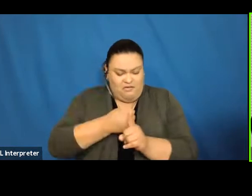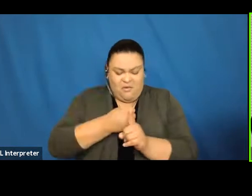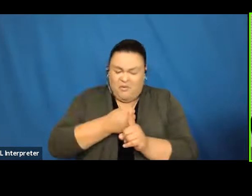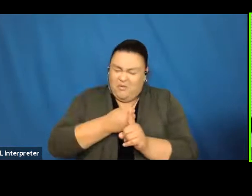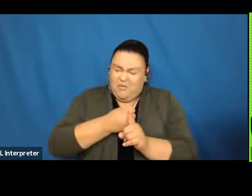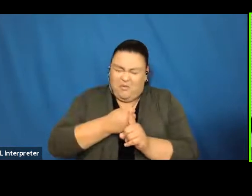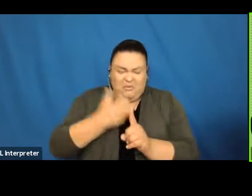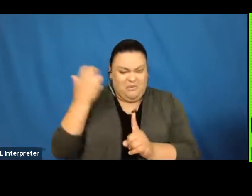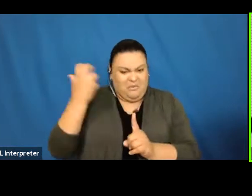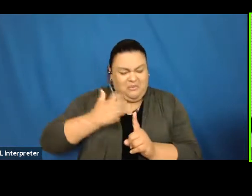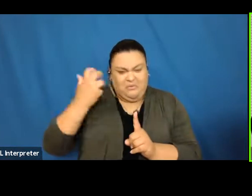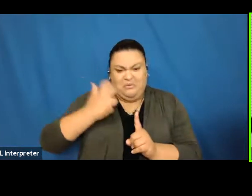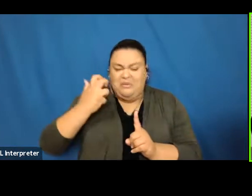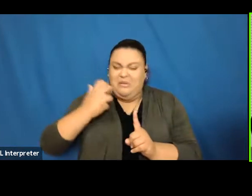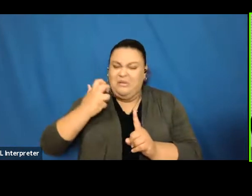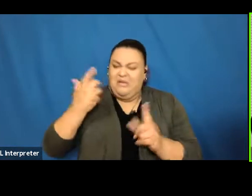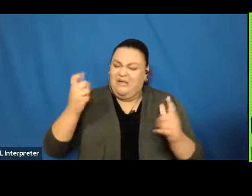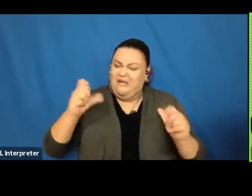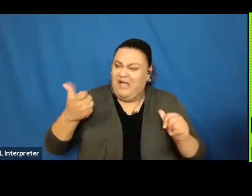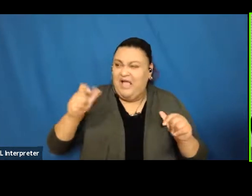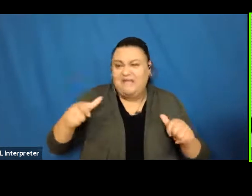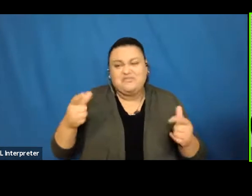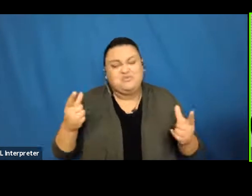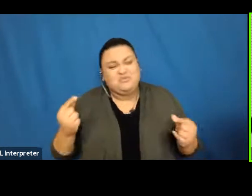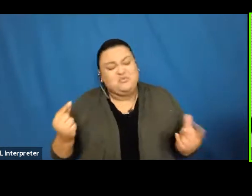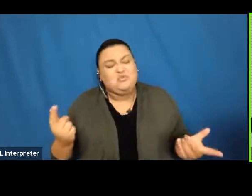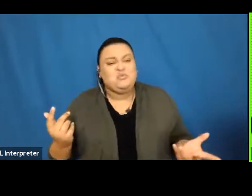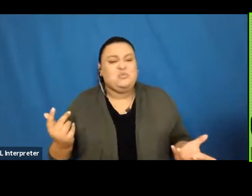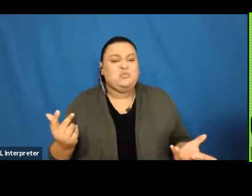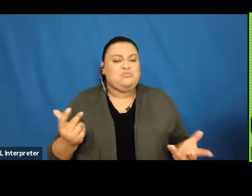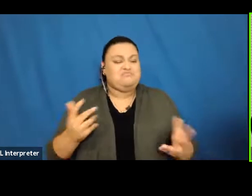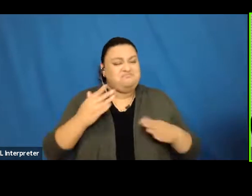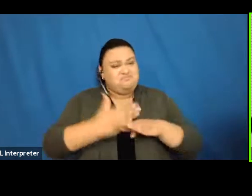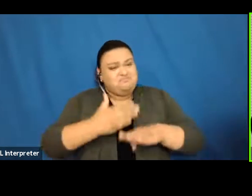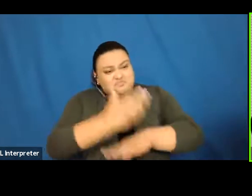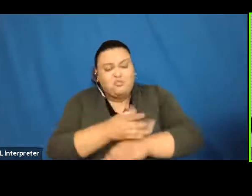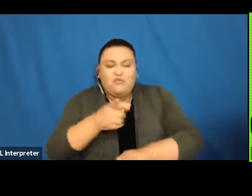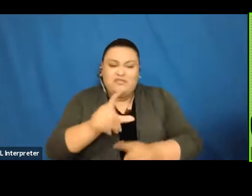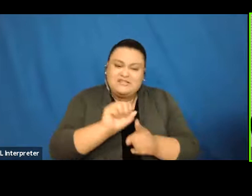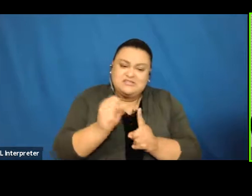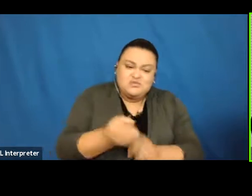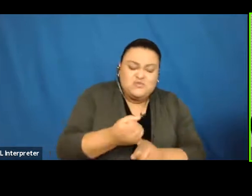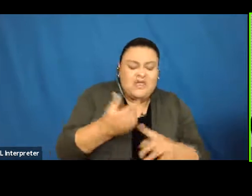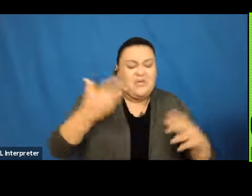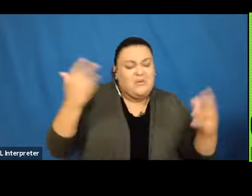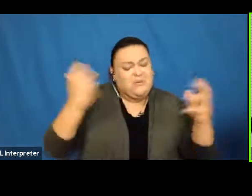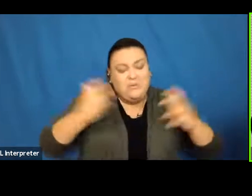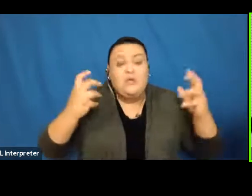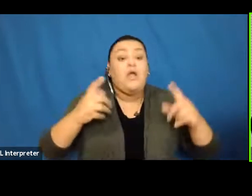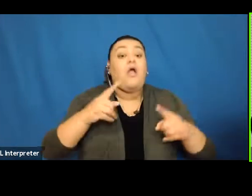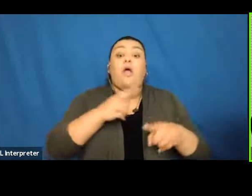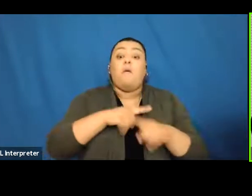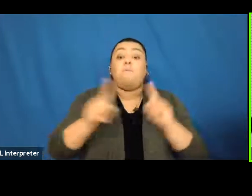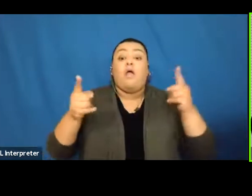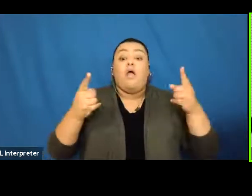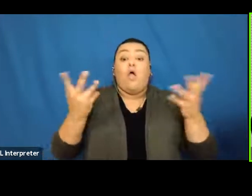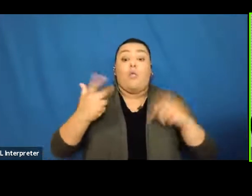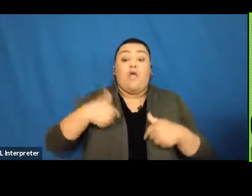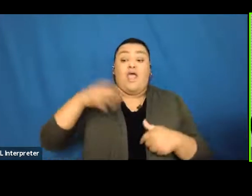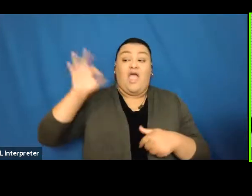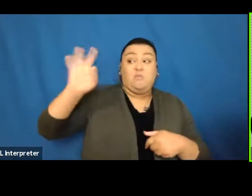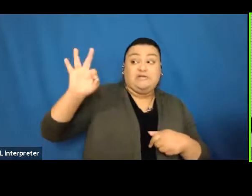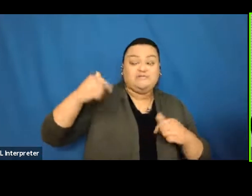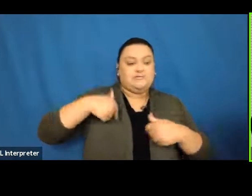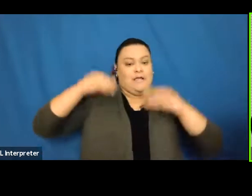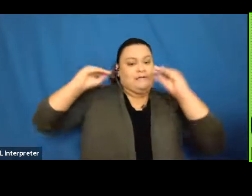man, what else do we have to do to improve on this situation? But what happens with me is what I preach and what I teach about, or have taught